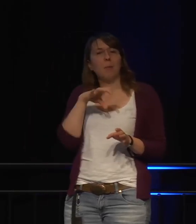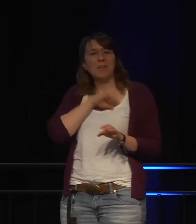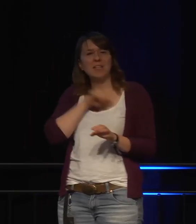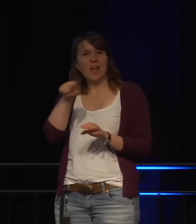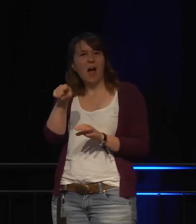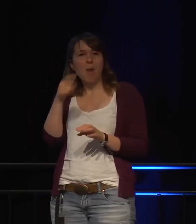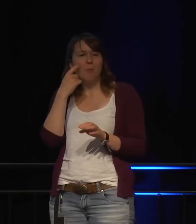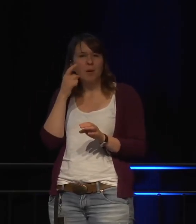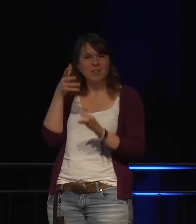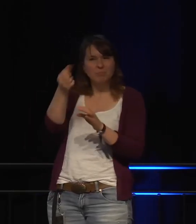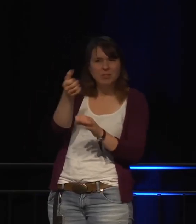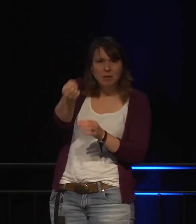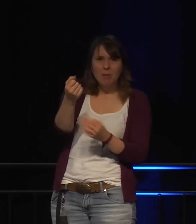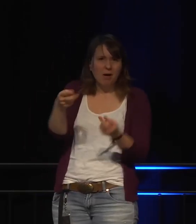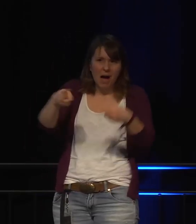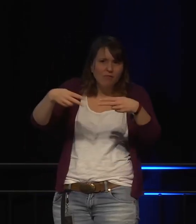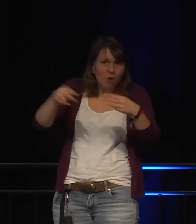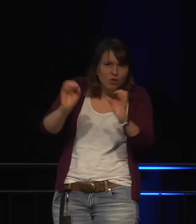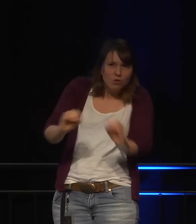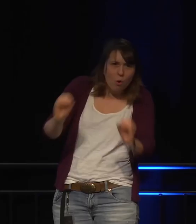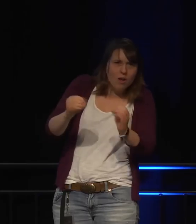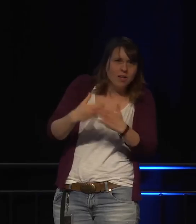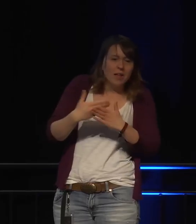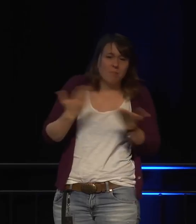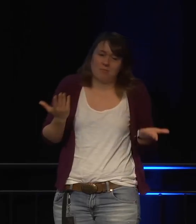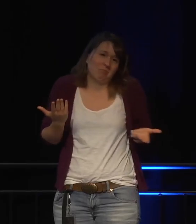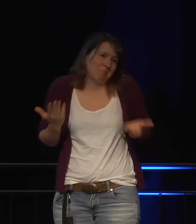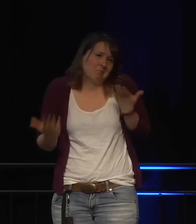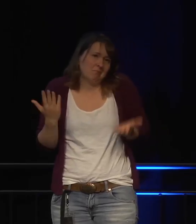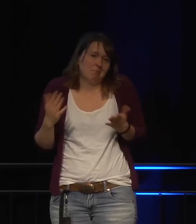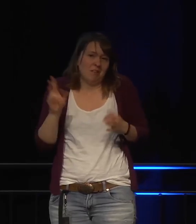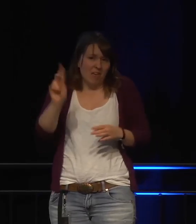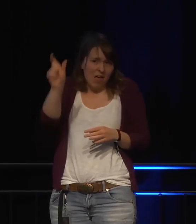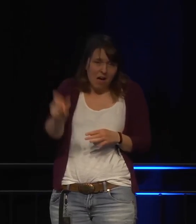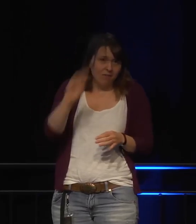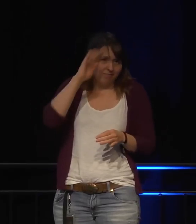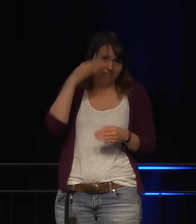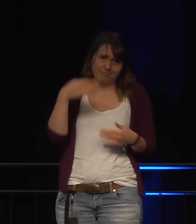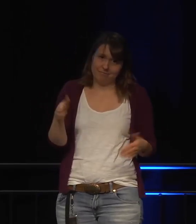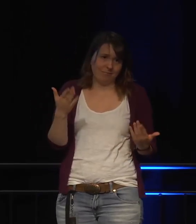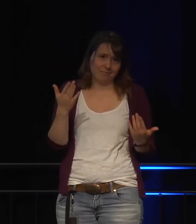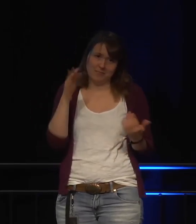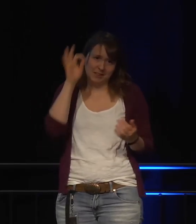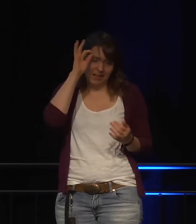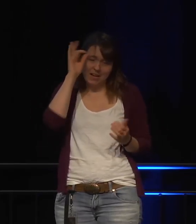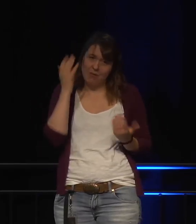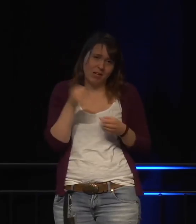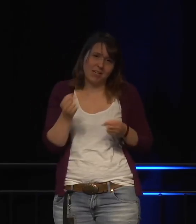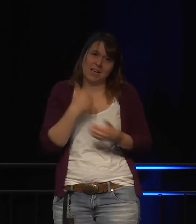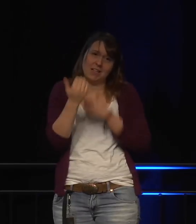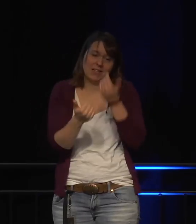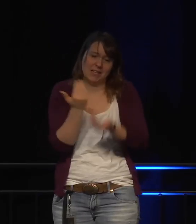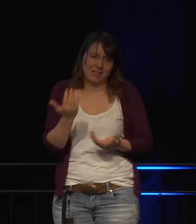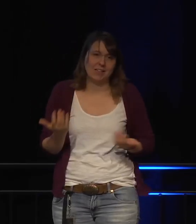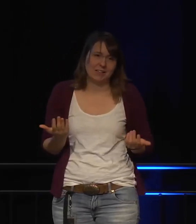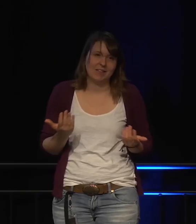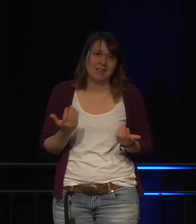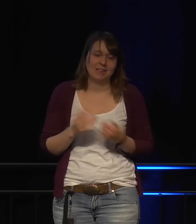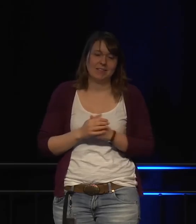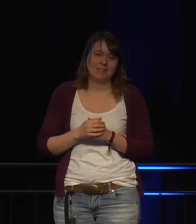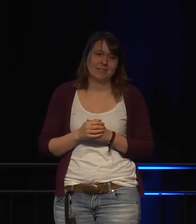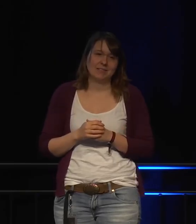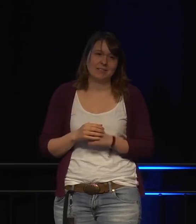got a reply. So, I can't tell you anything about them. But they collect examples. If you don't follow them now